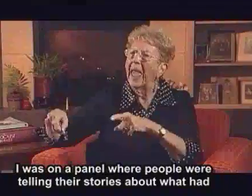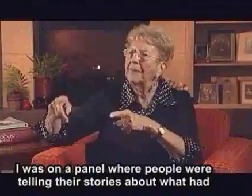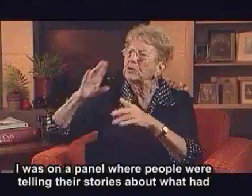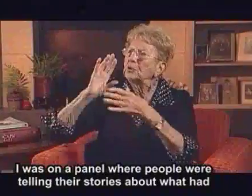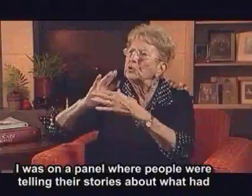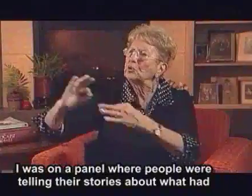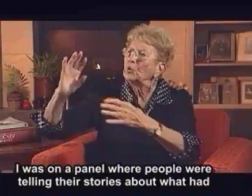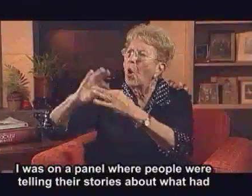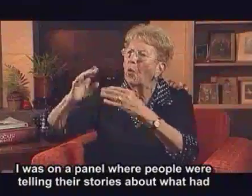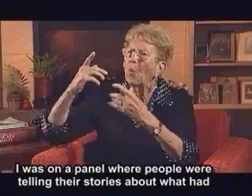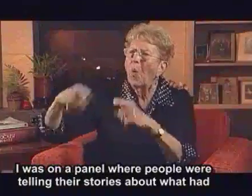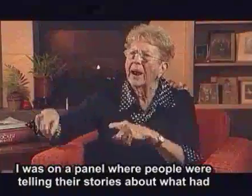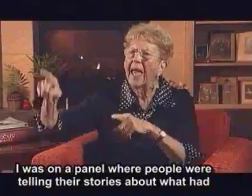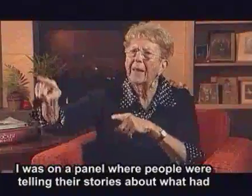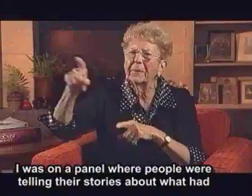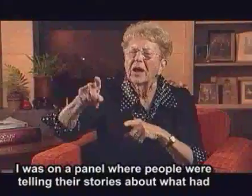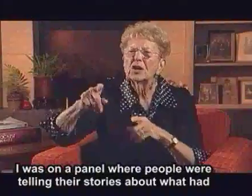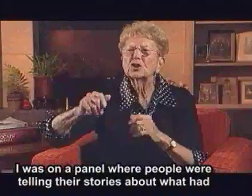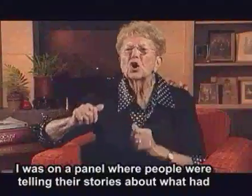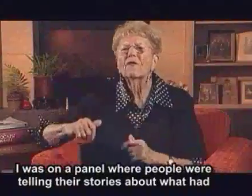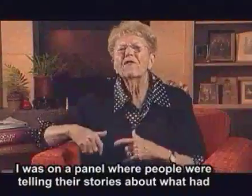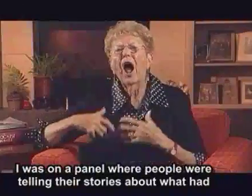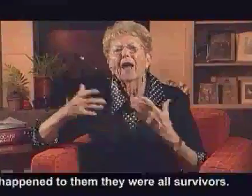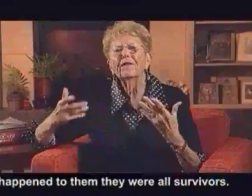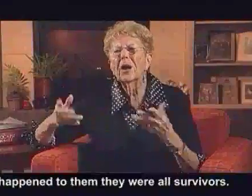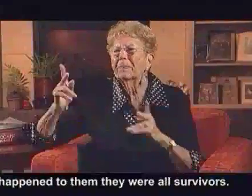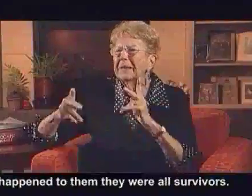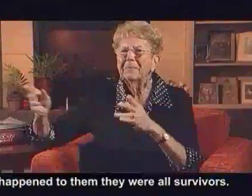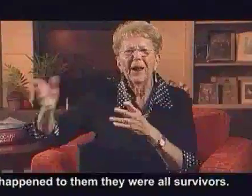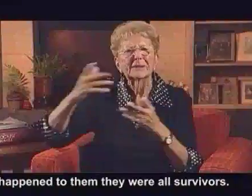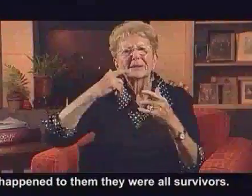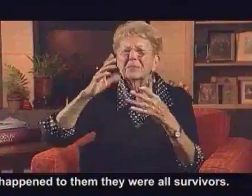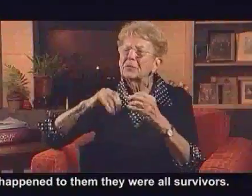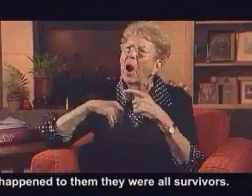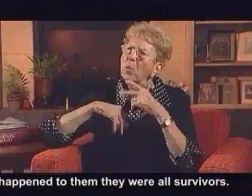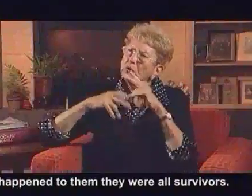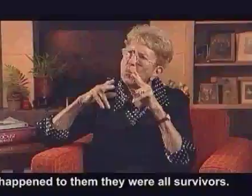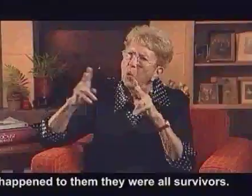I was on a panel where people were telling their stories about what had happened to them. They were all survivors.